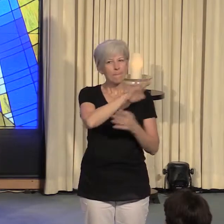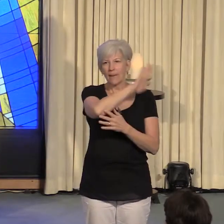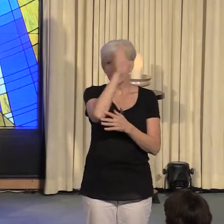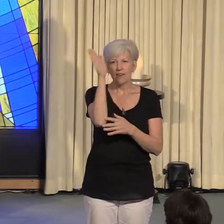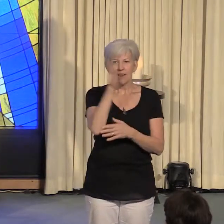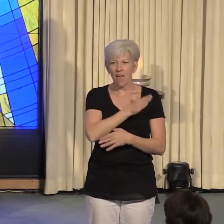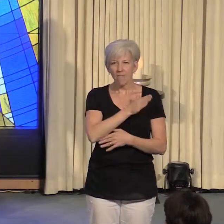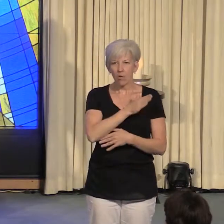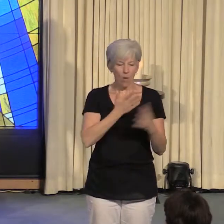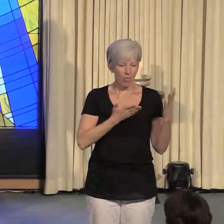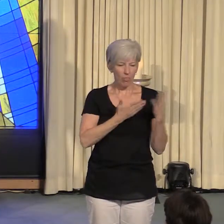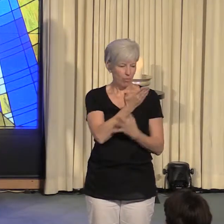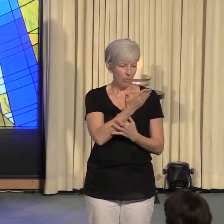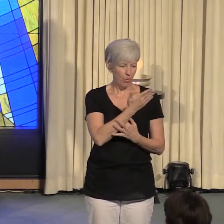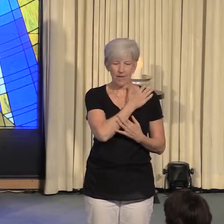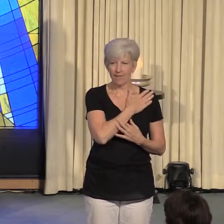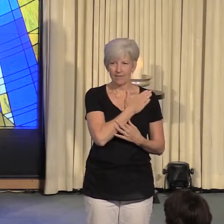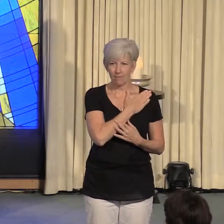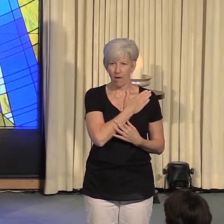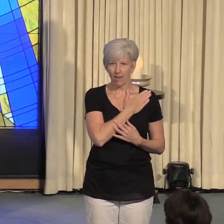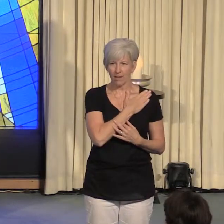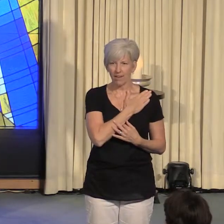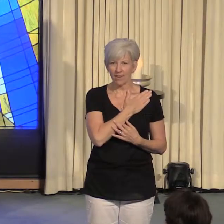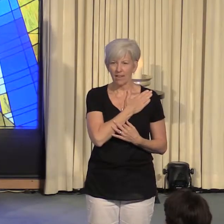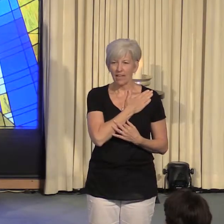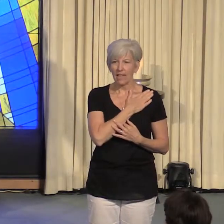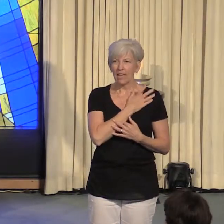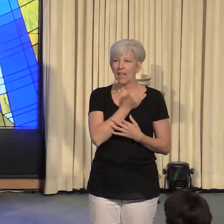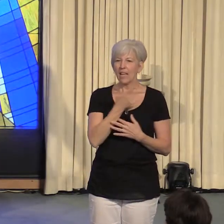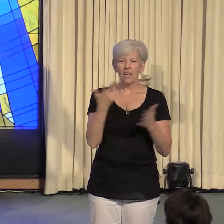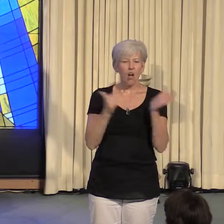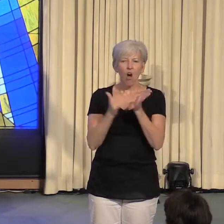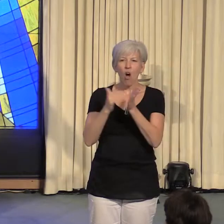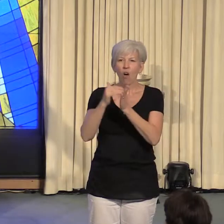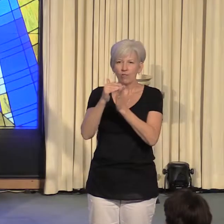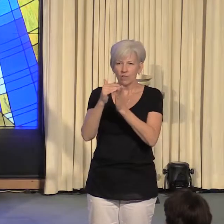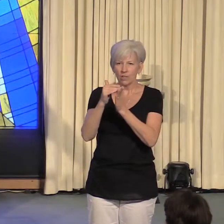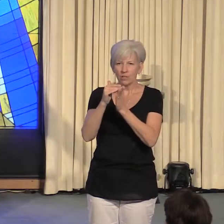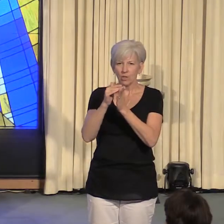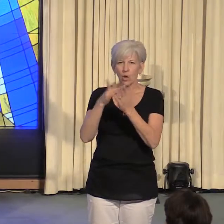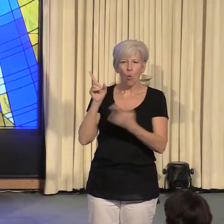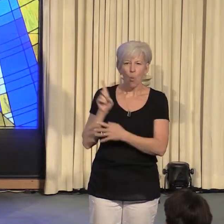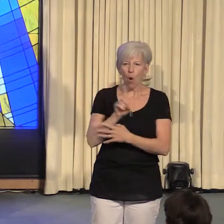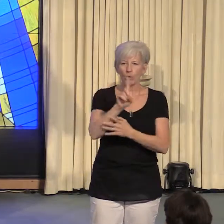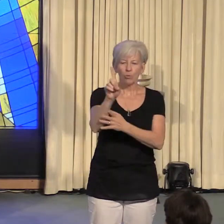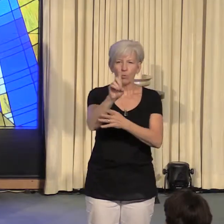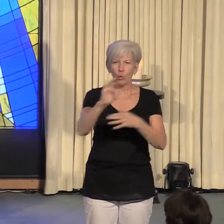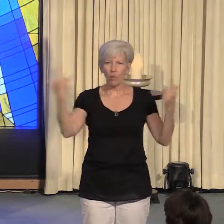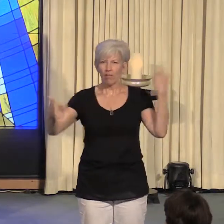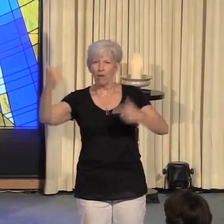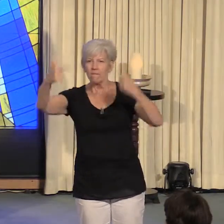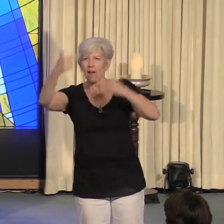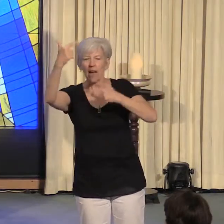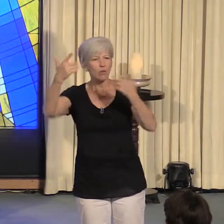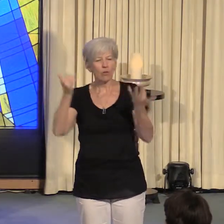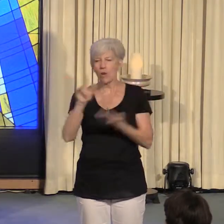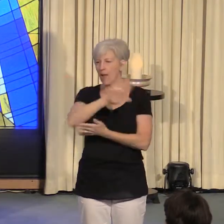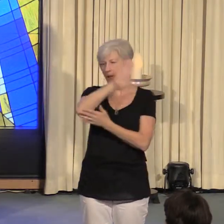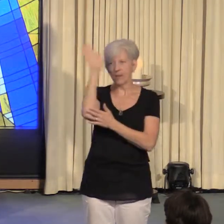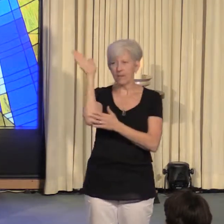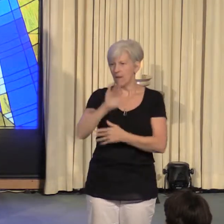his chest. He was frequently in a hail of shells and bullets which did not touch him. And he goes on and